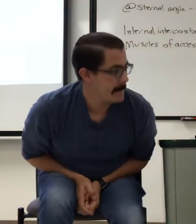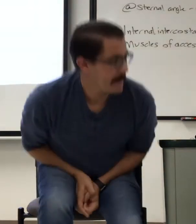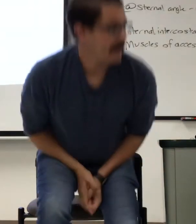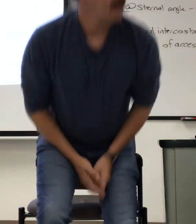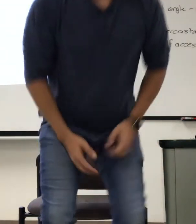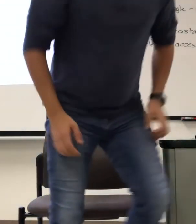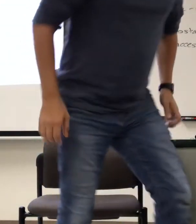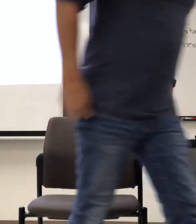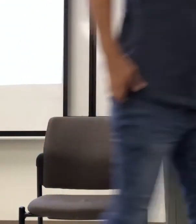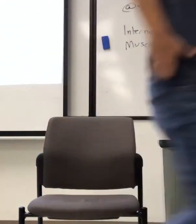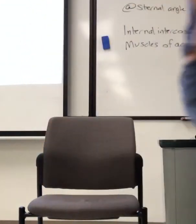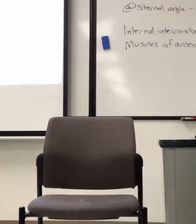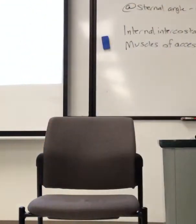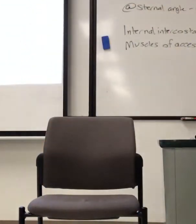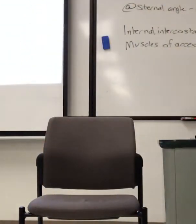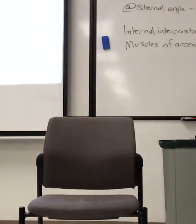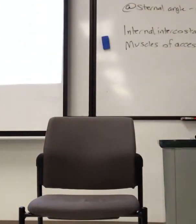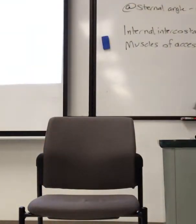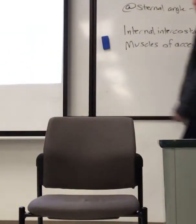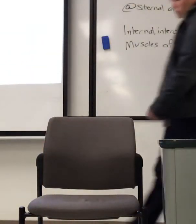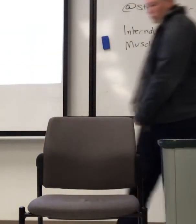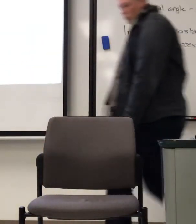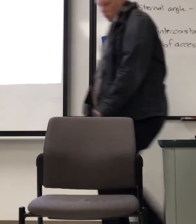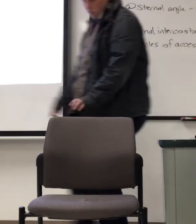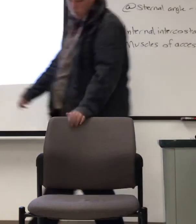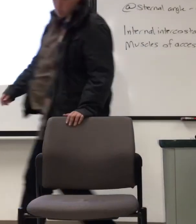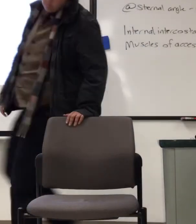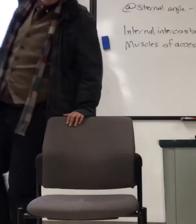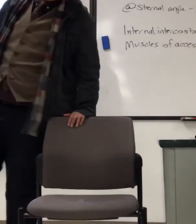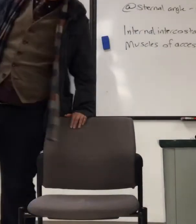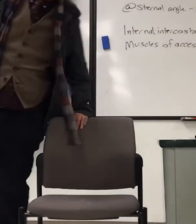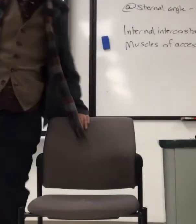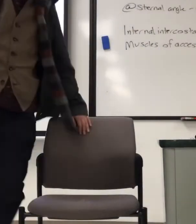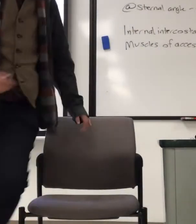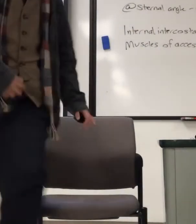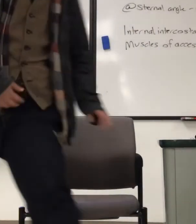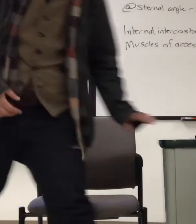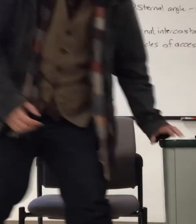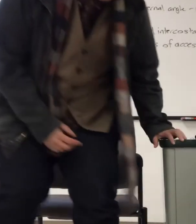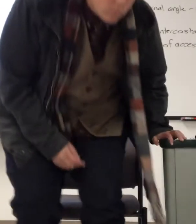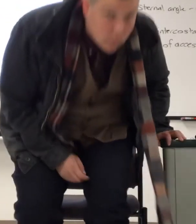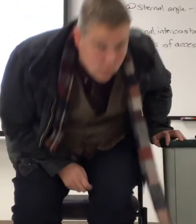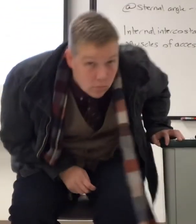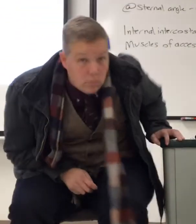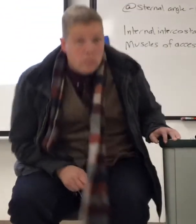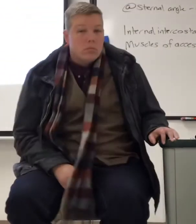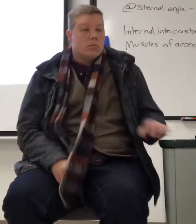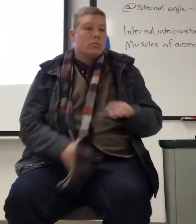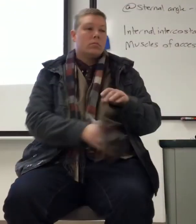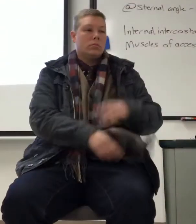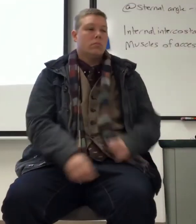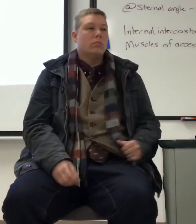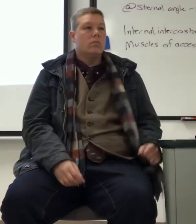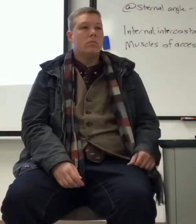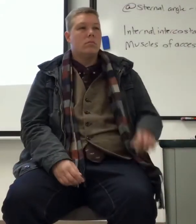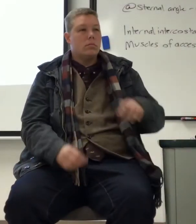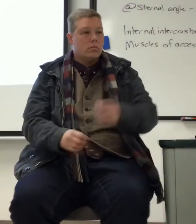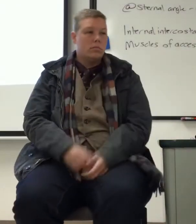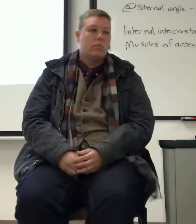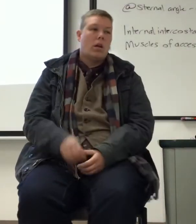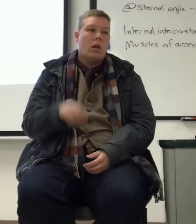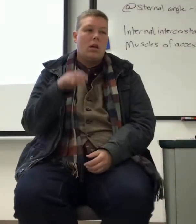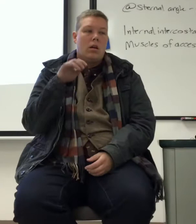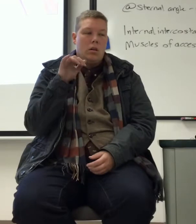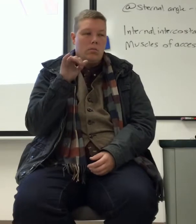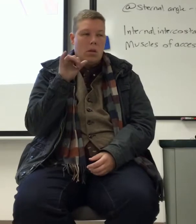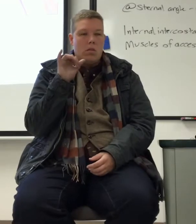That law, well, we don't really directly apply that law, but it's important to realize, because you do want to